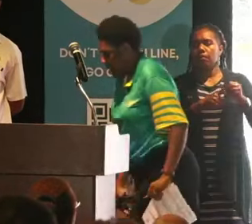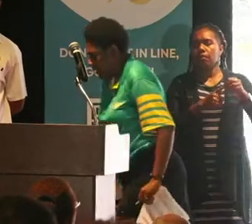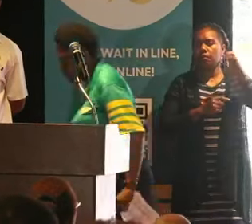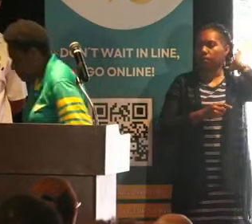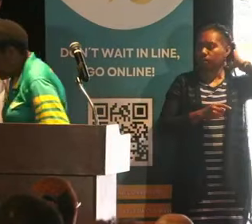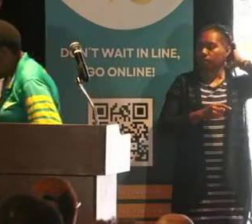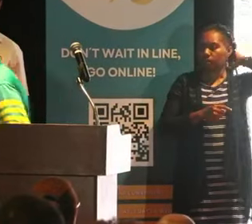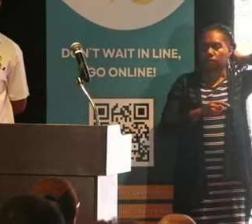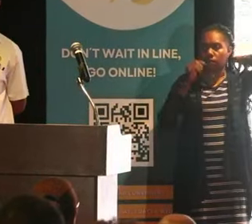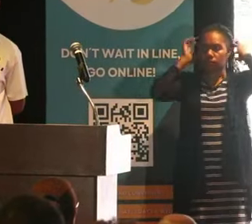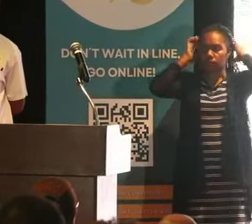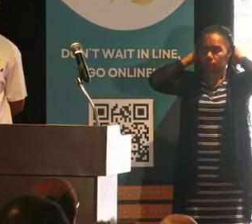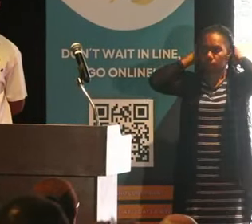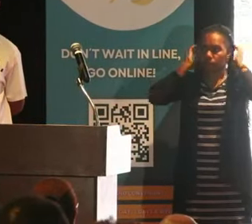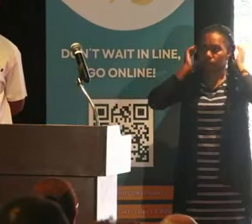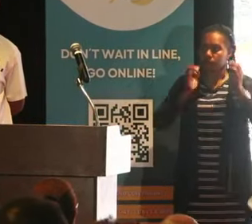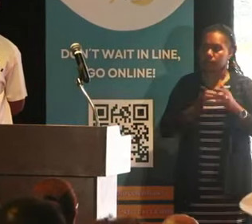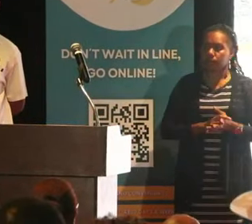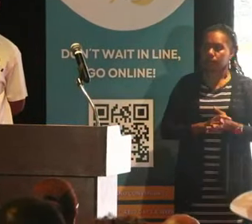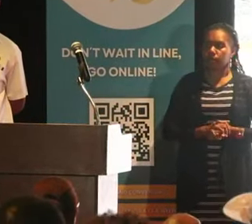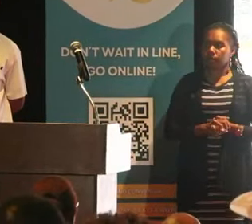is to do with the